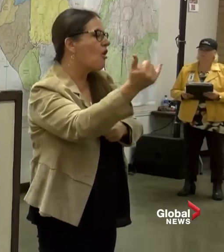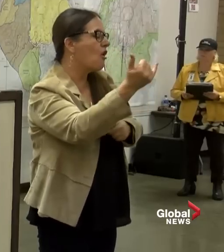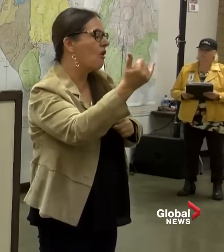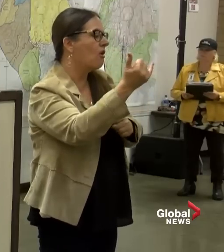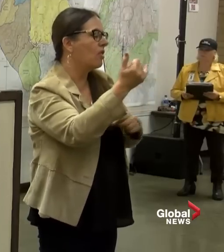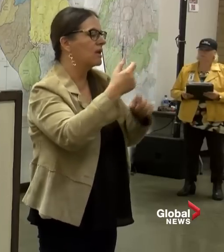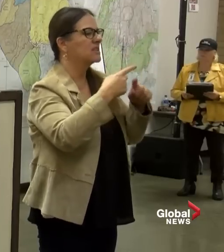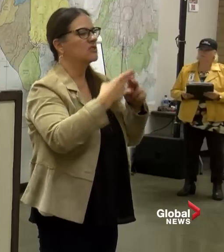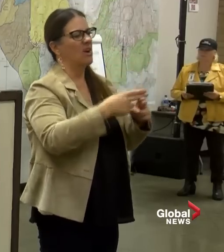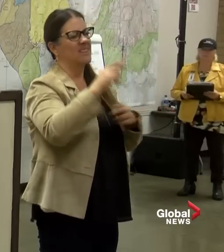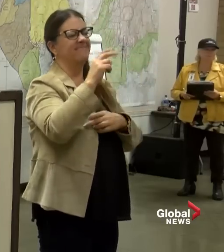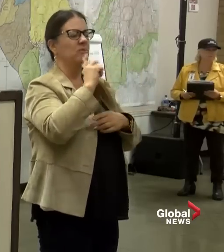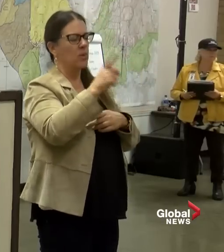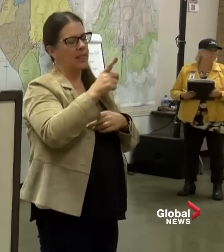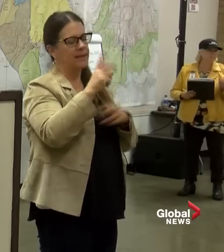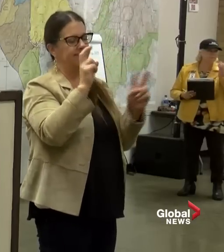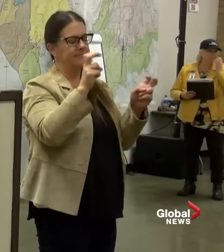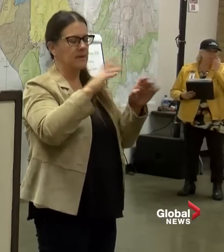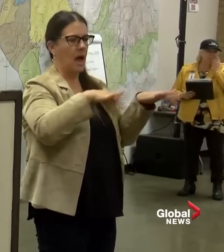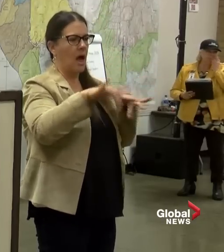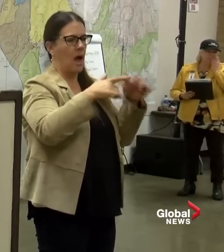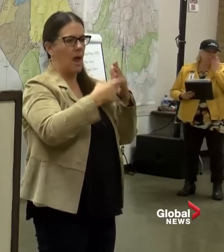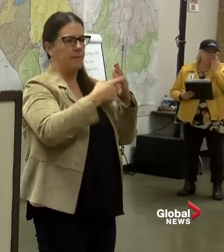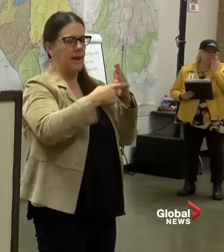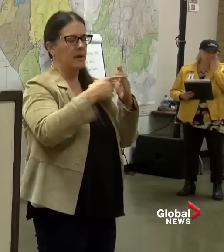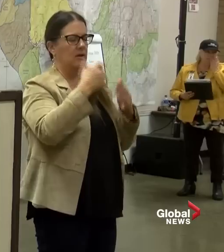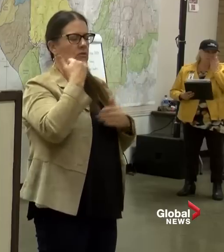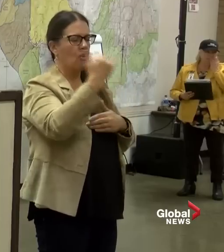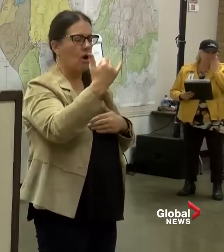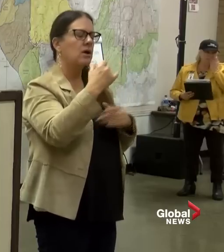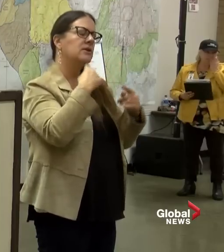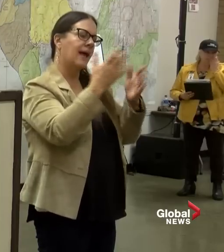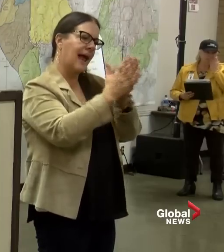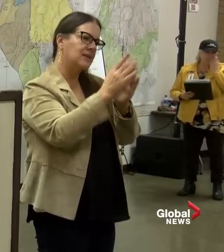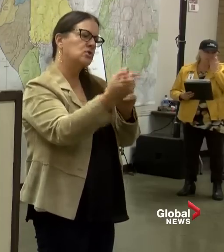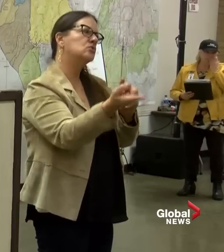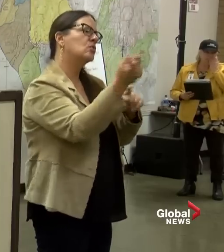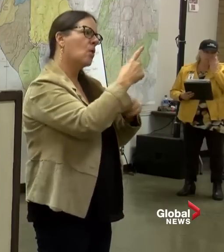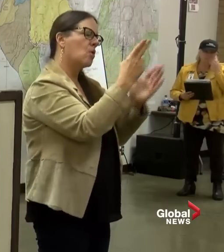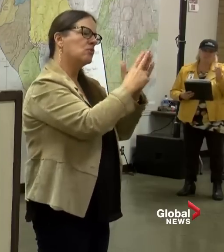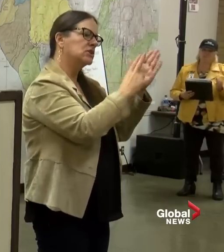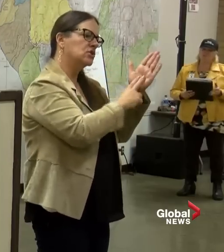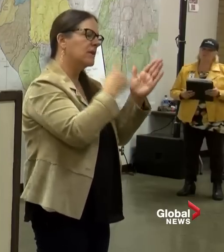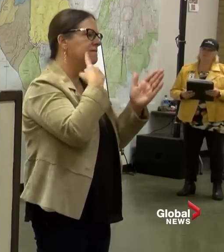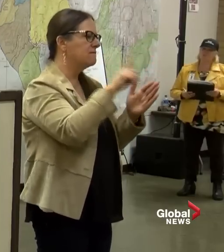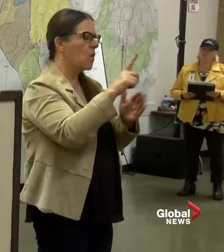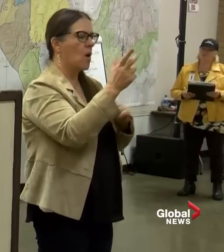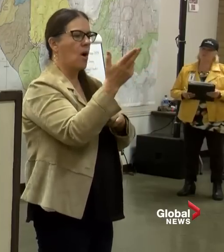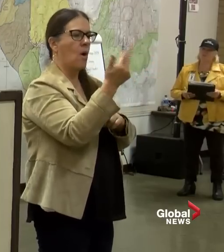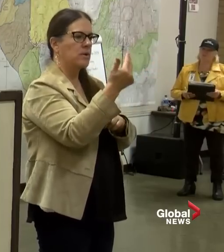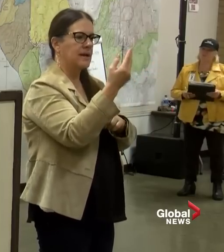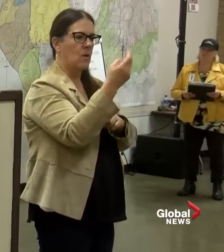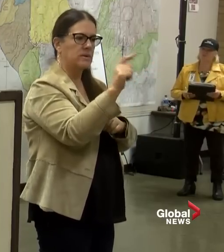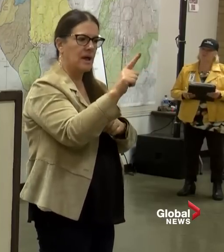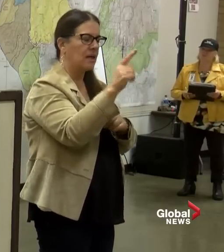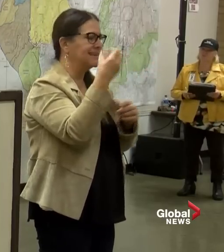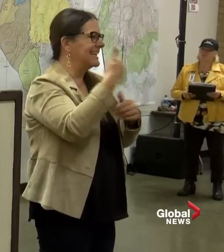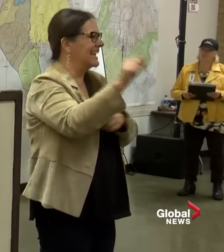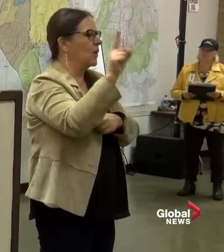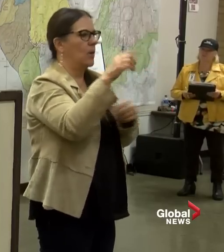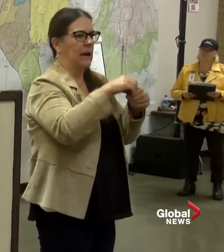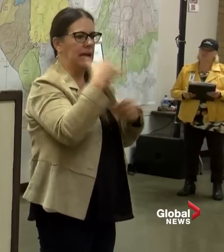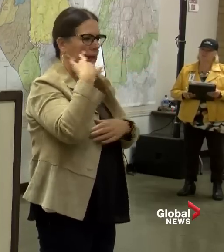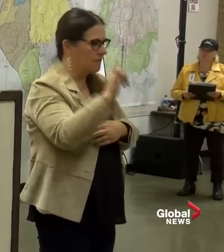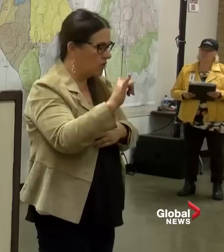it's a robocall that will direct you to a website to register for a hotel anywhere in the state of California.